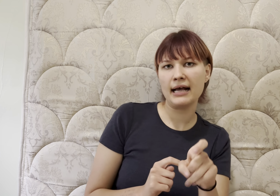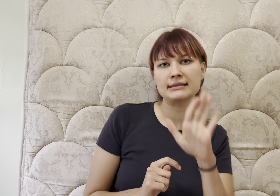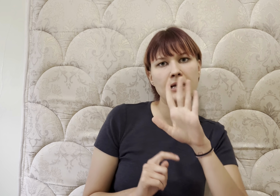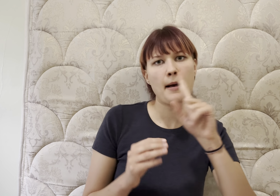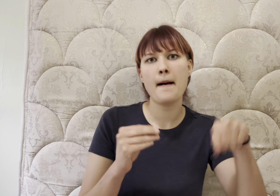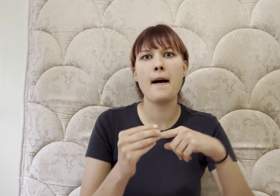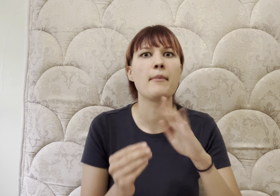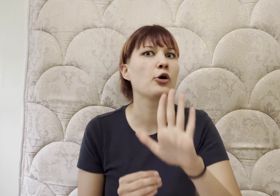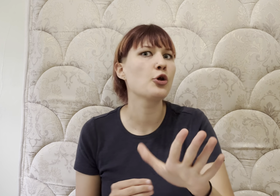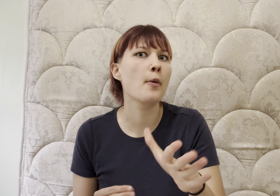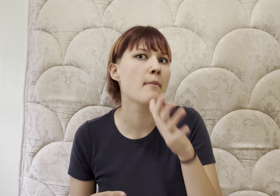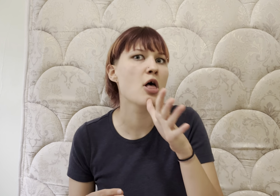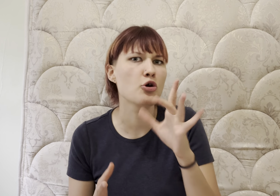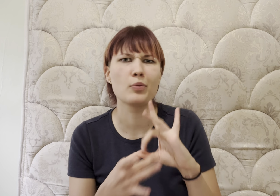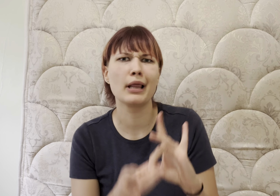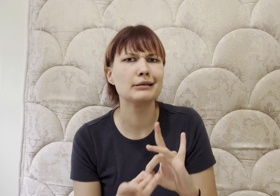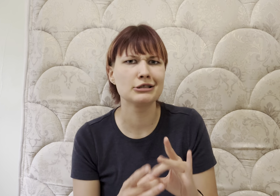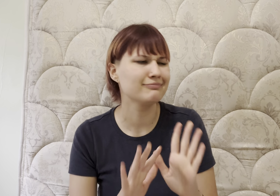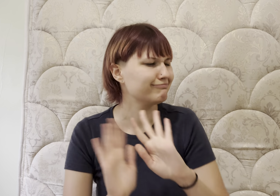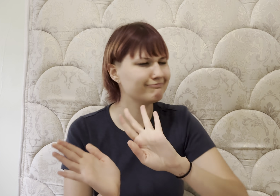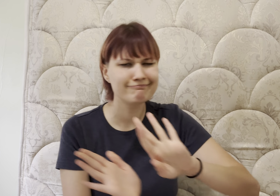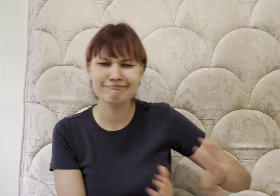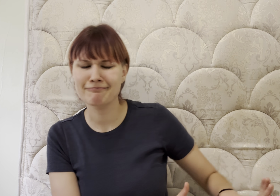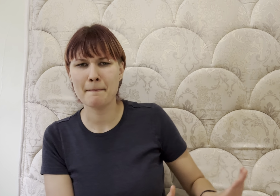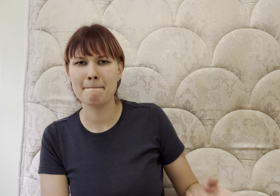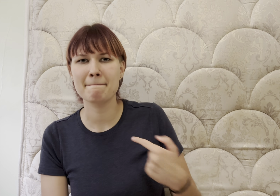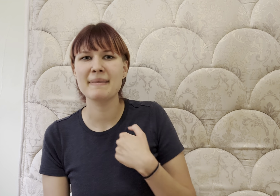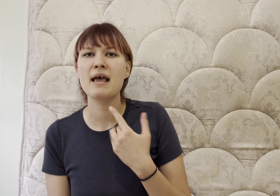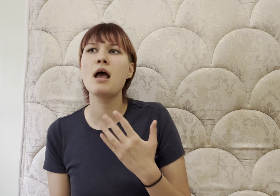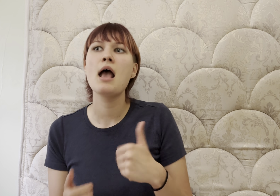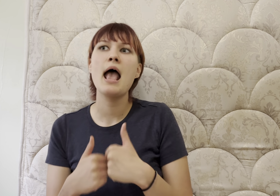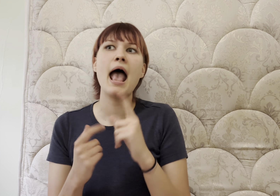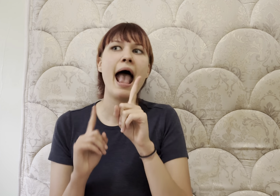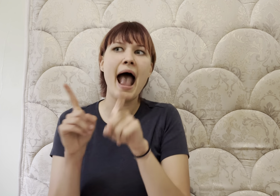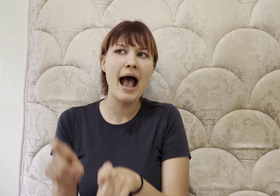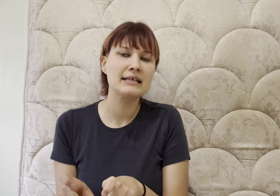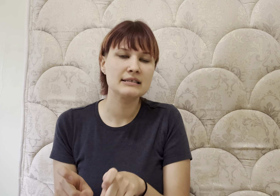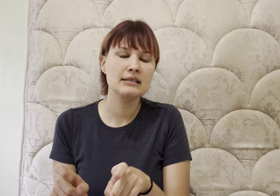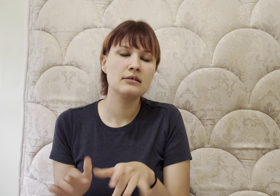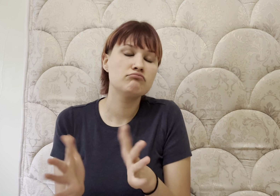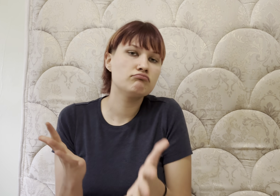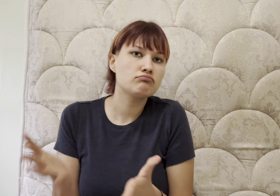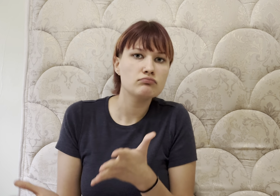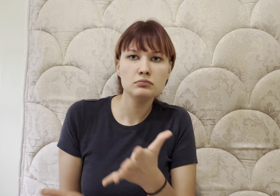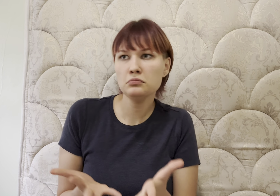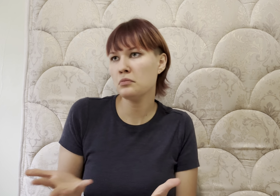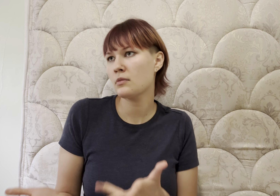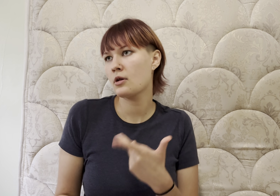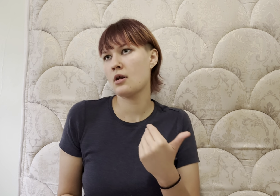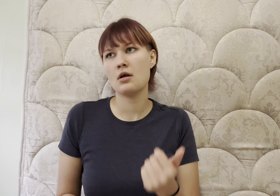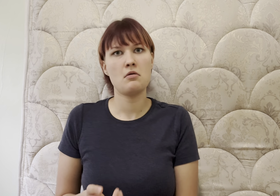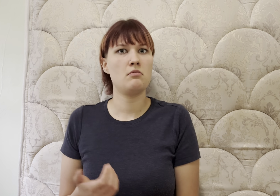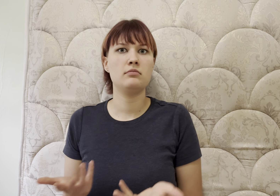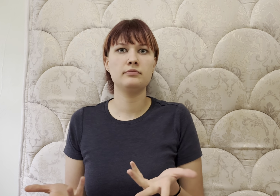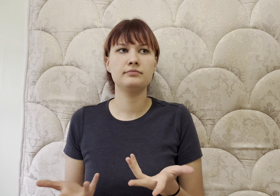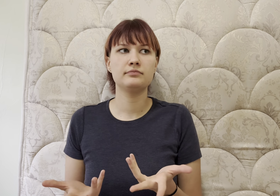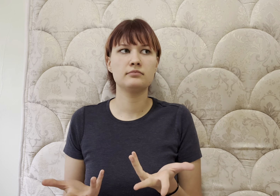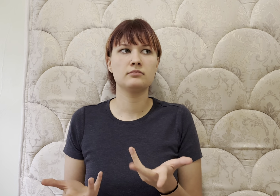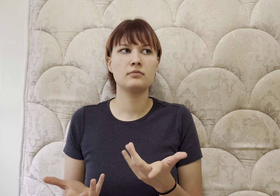trying to work through the unconscious. Psychoanalysts also look at resistance. If they try to guide you to talk